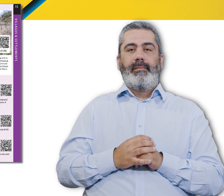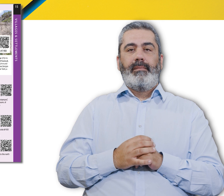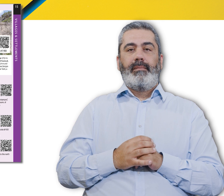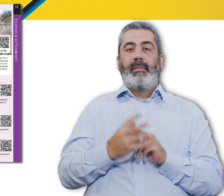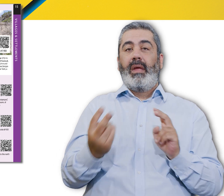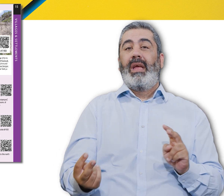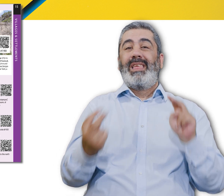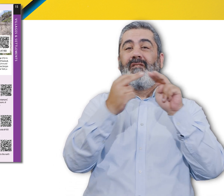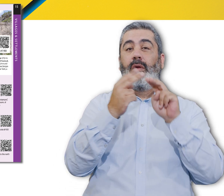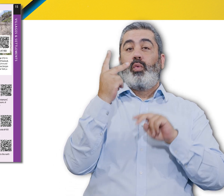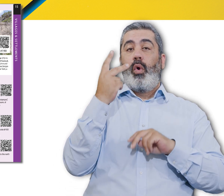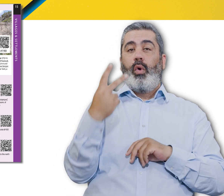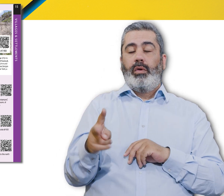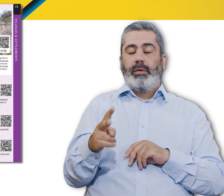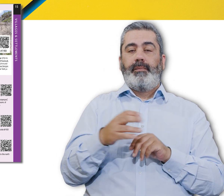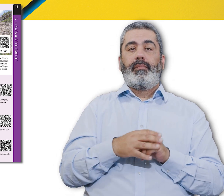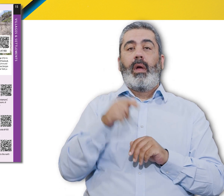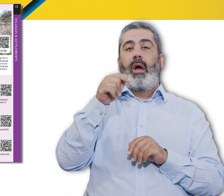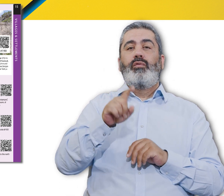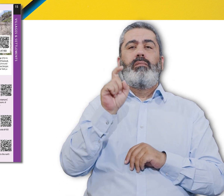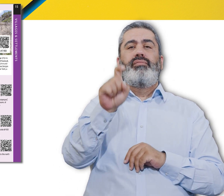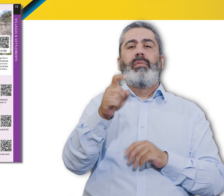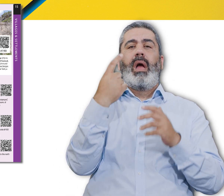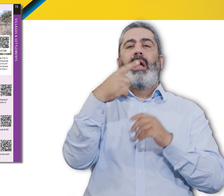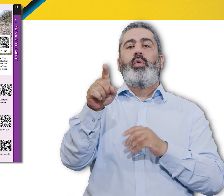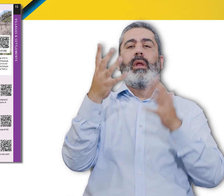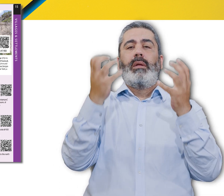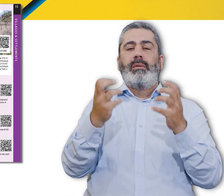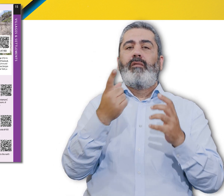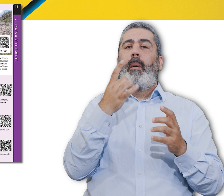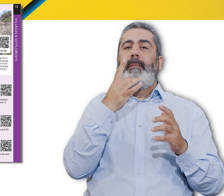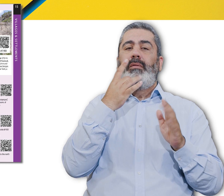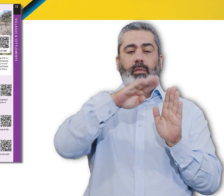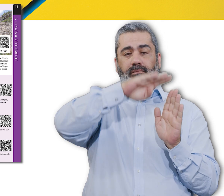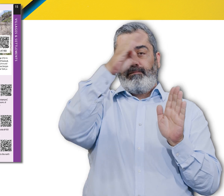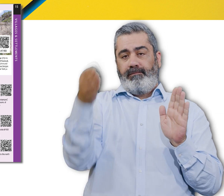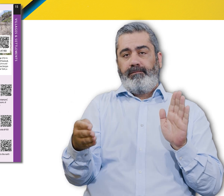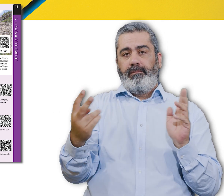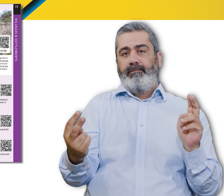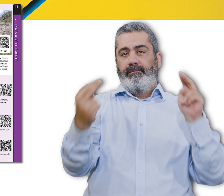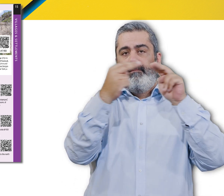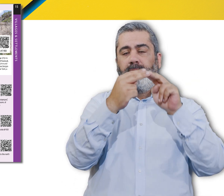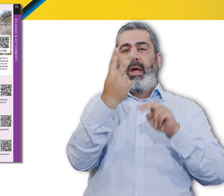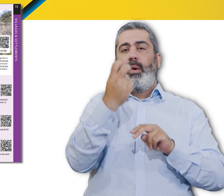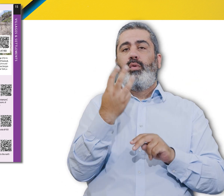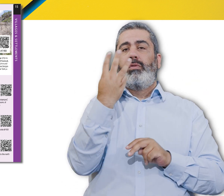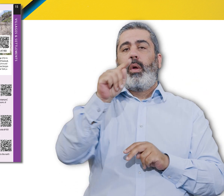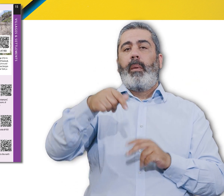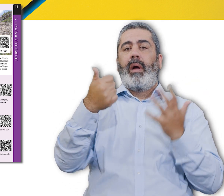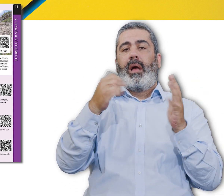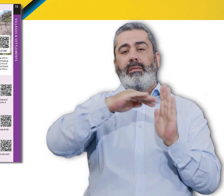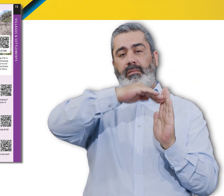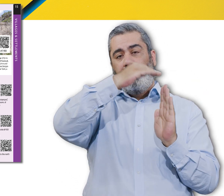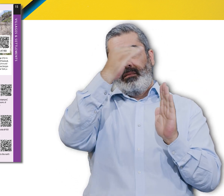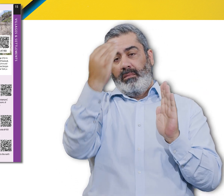of Kokoris, on Altsos number 190, is a stone single-arch bridge, 23.6 m arch span